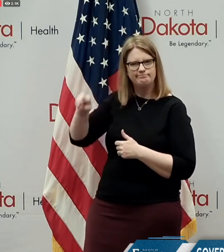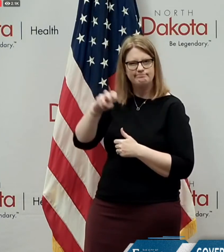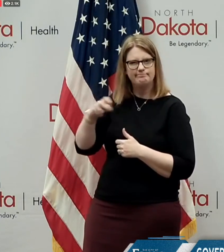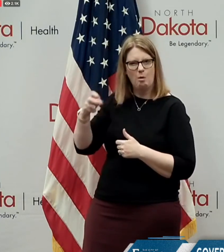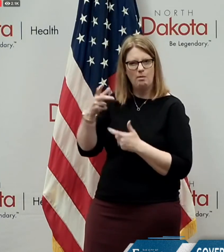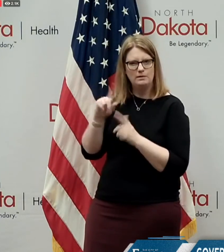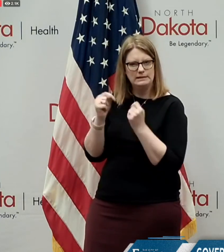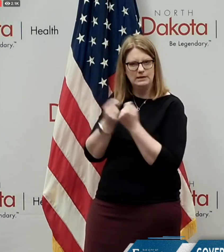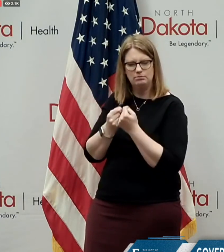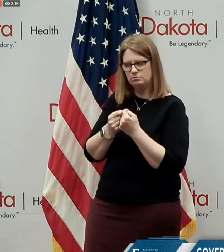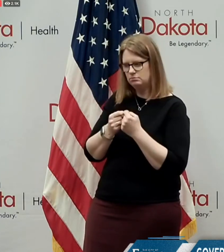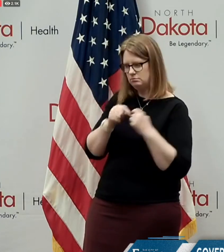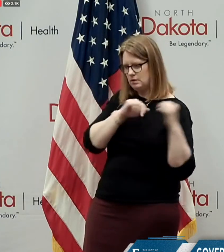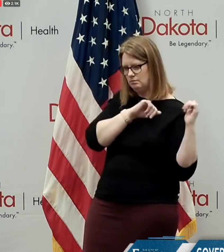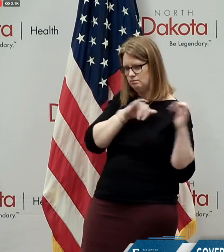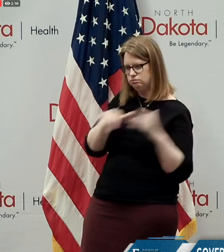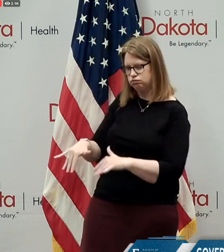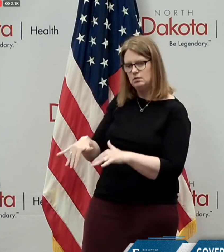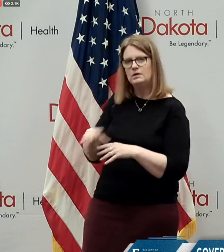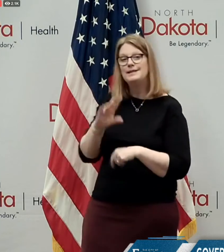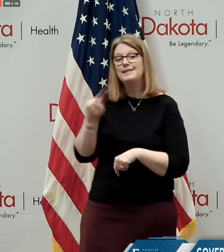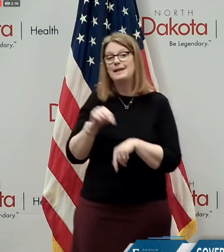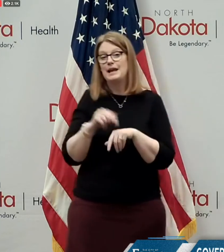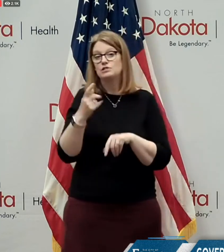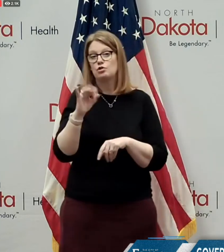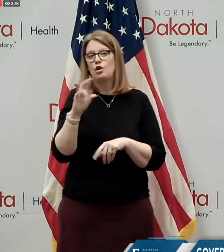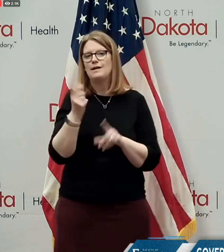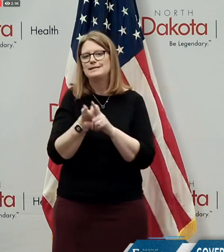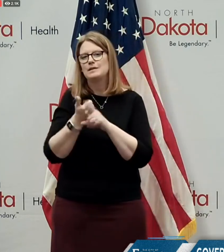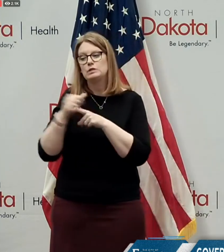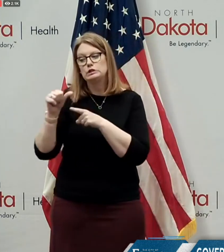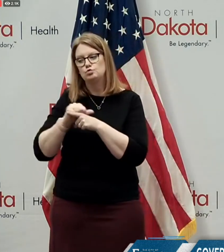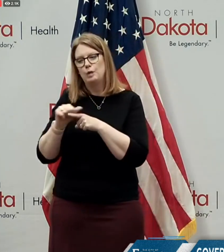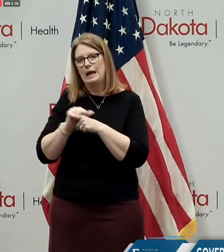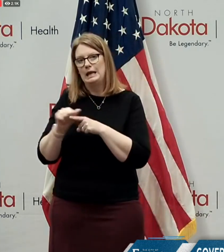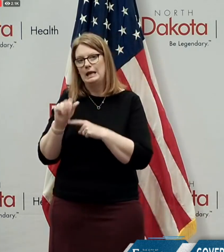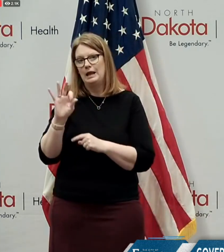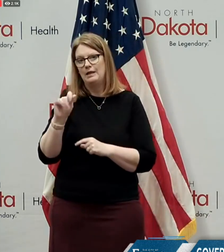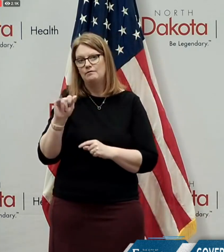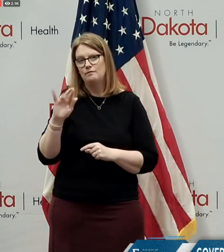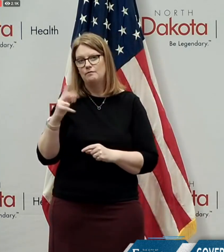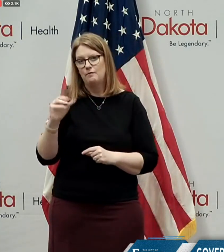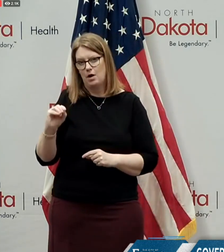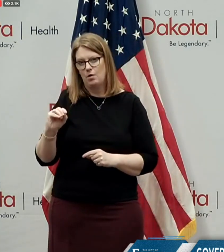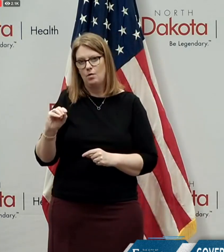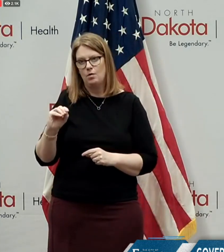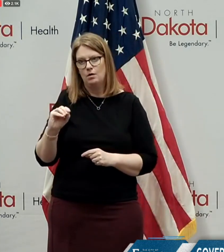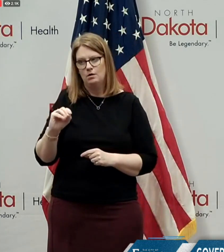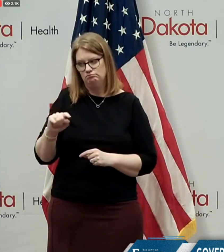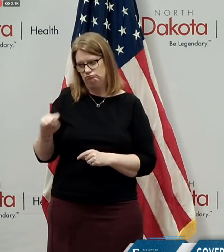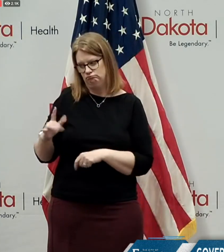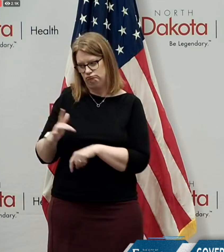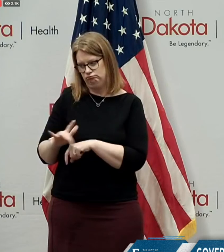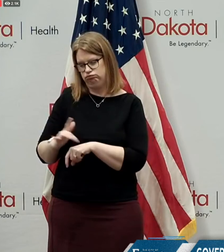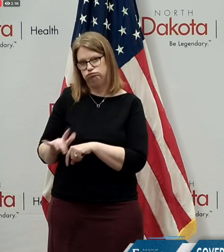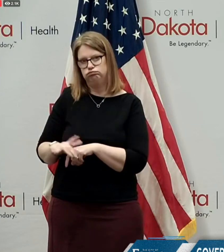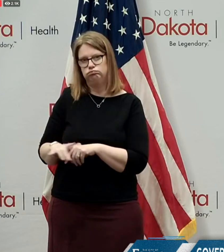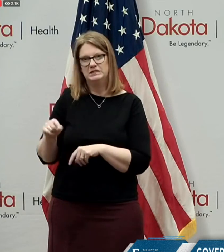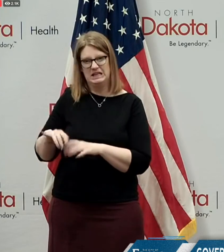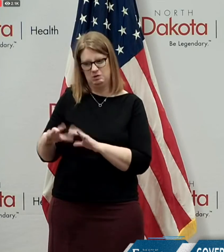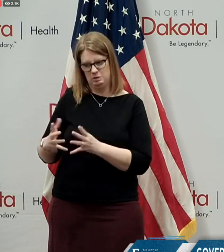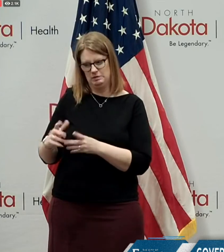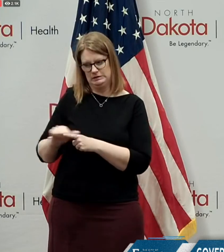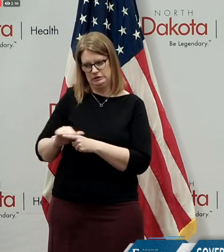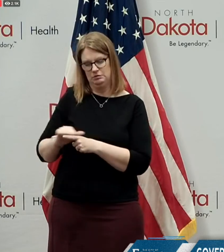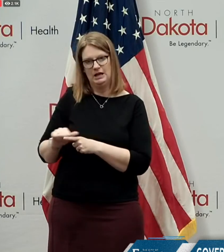the National Guard was training in Fargo and were readily available. The group that was training there was the